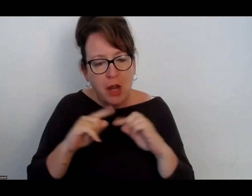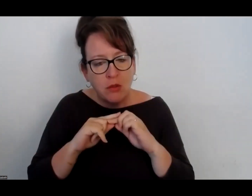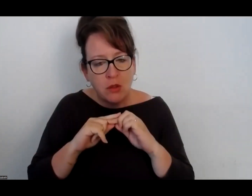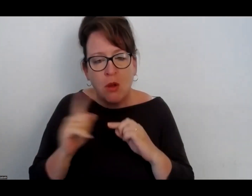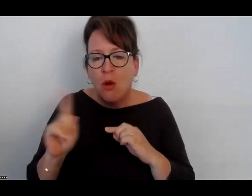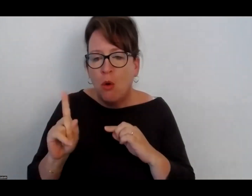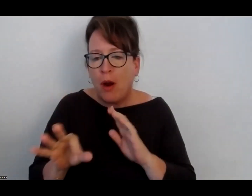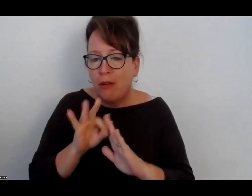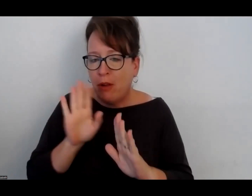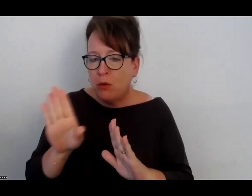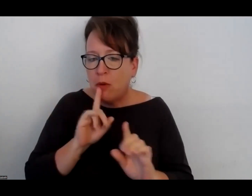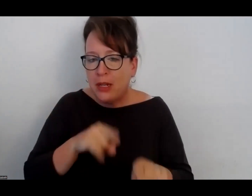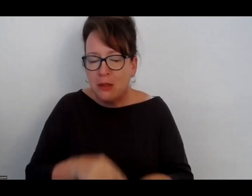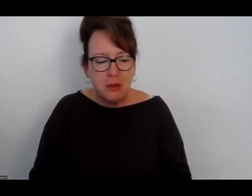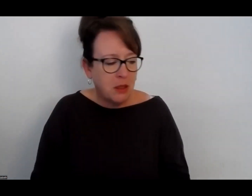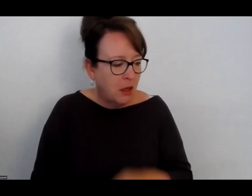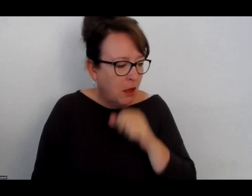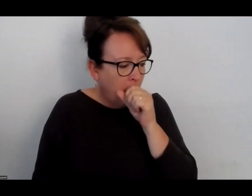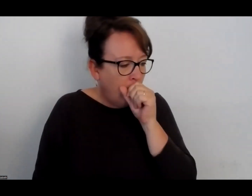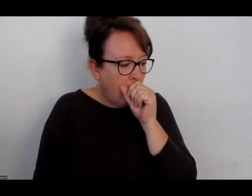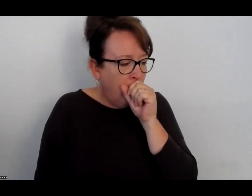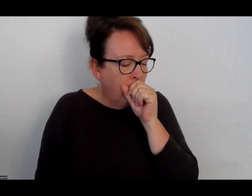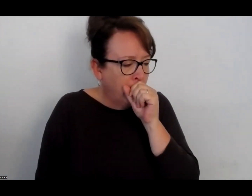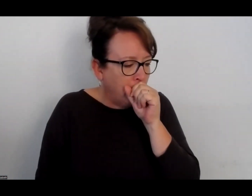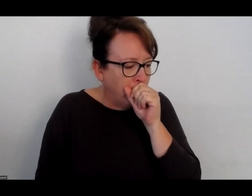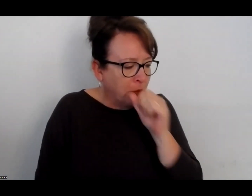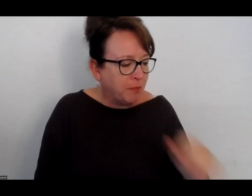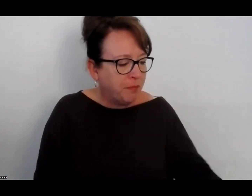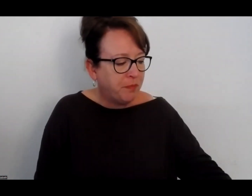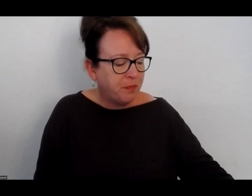folks who had questions that were not answered.